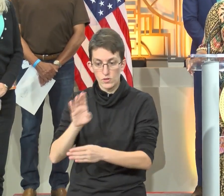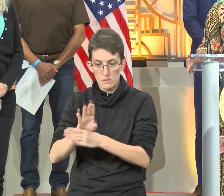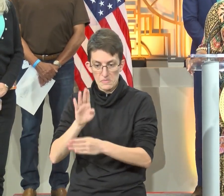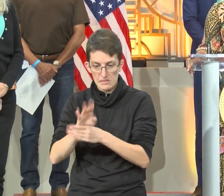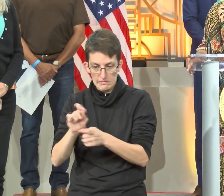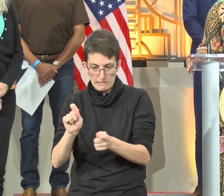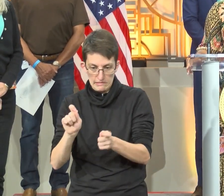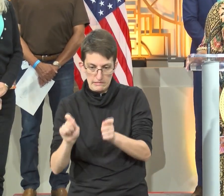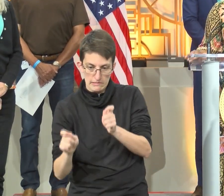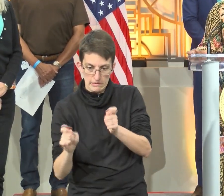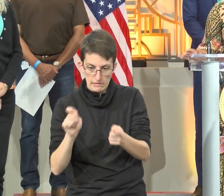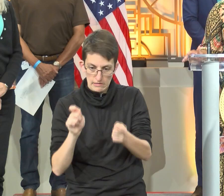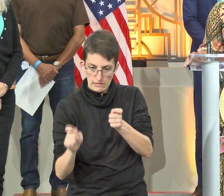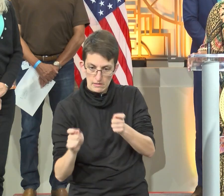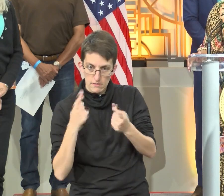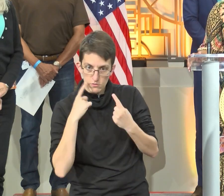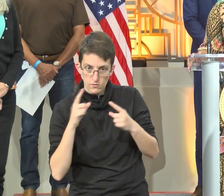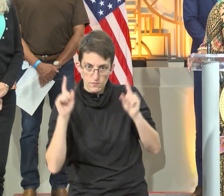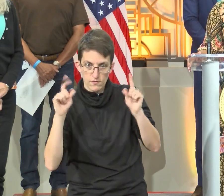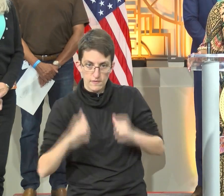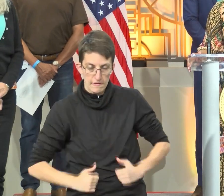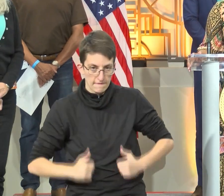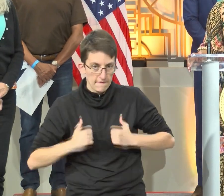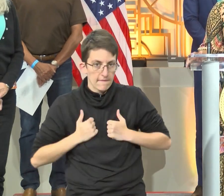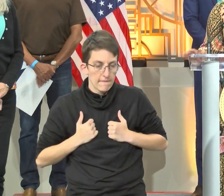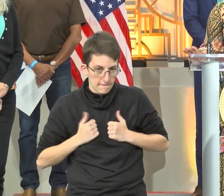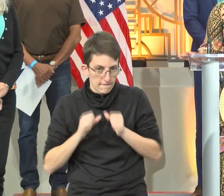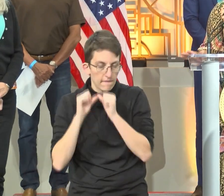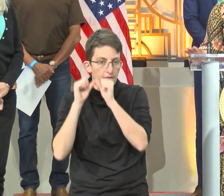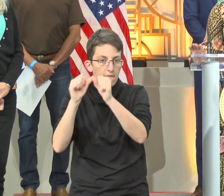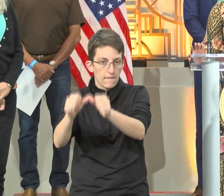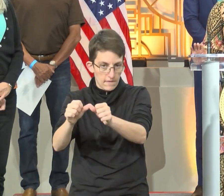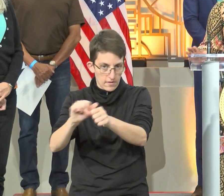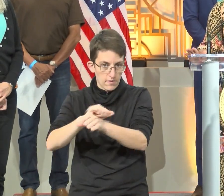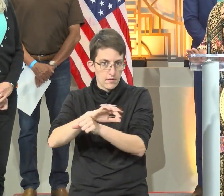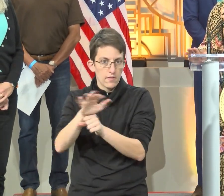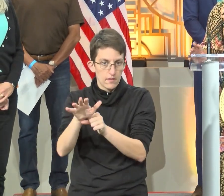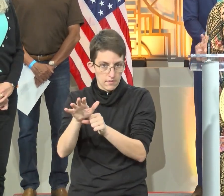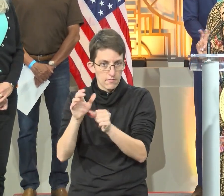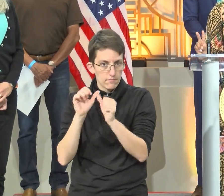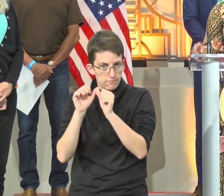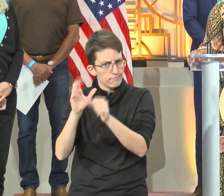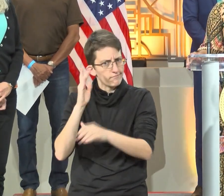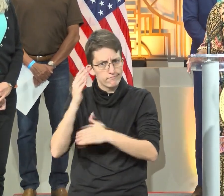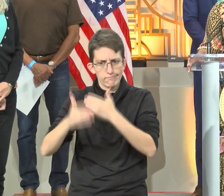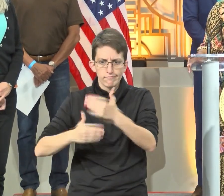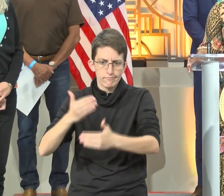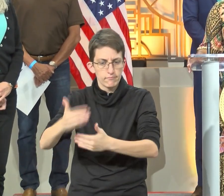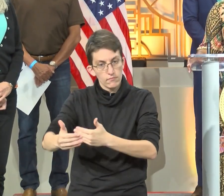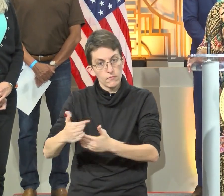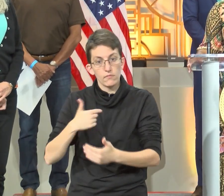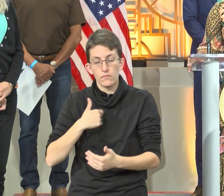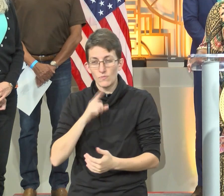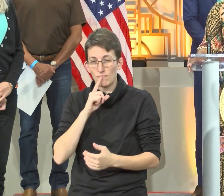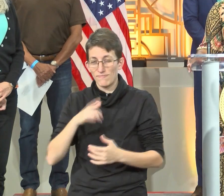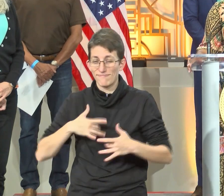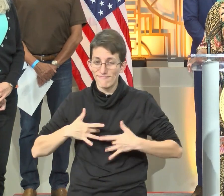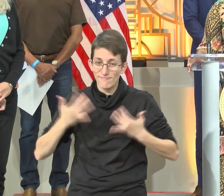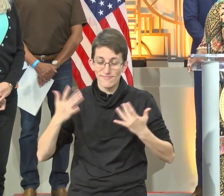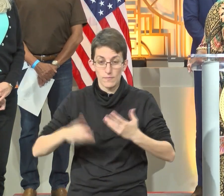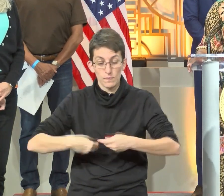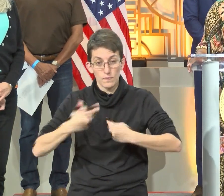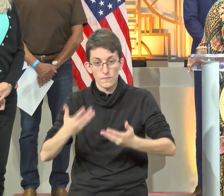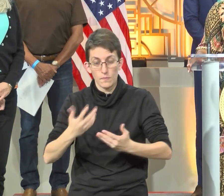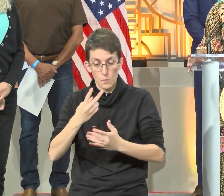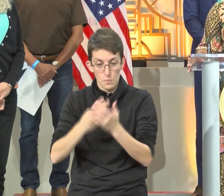survive this pandemic and thrive beyond. So we're really excited to really provide those two components of this